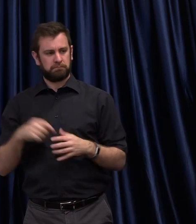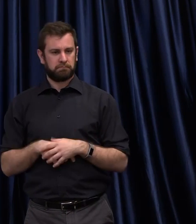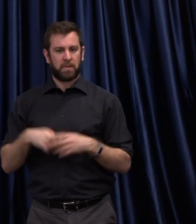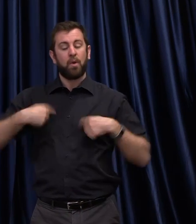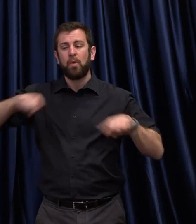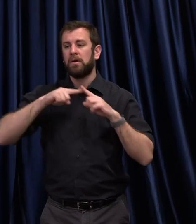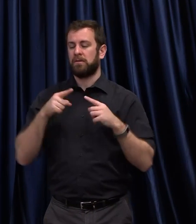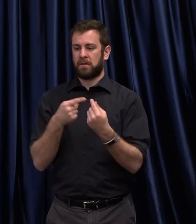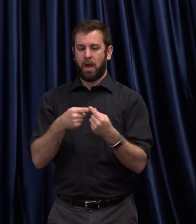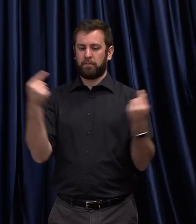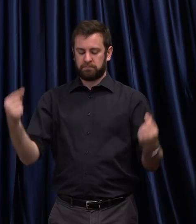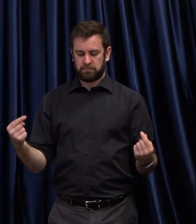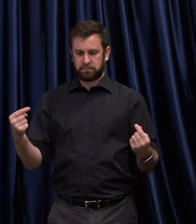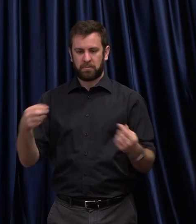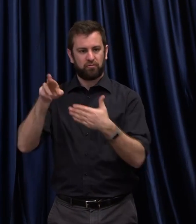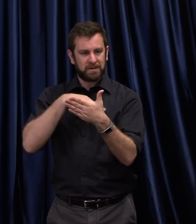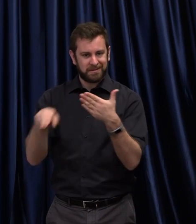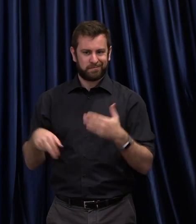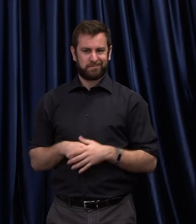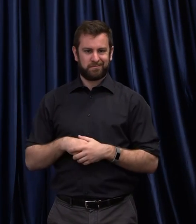We are the alternative to racism.